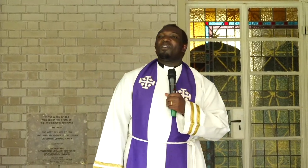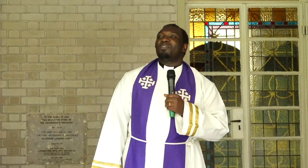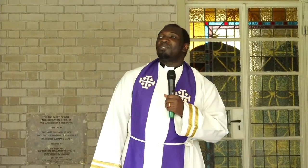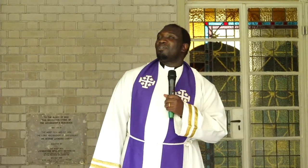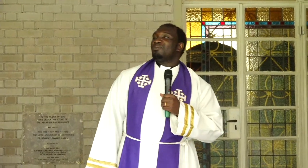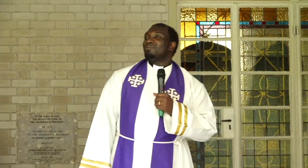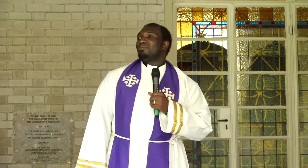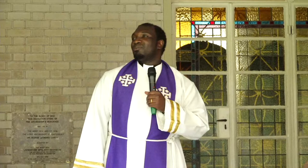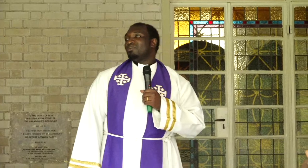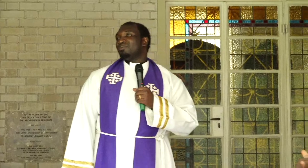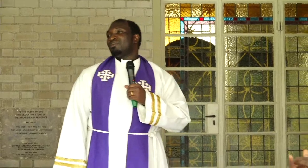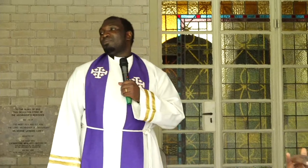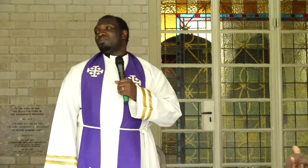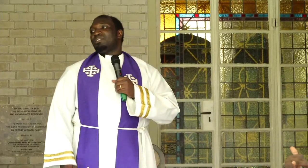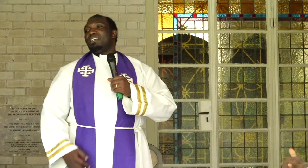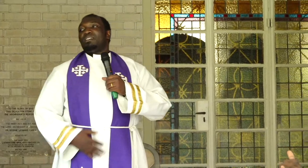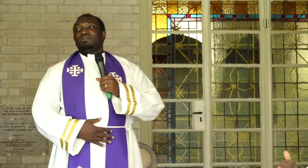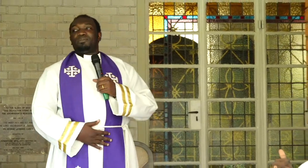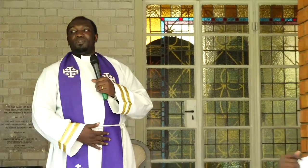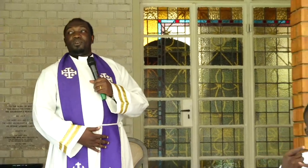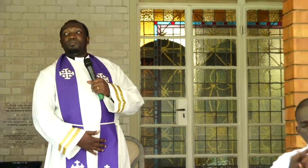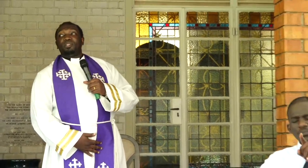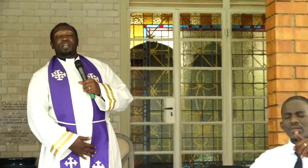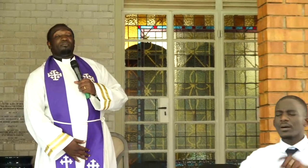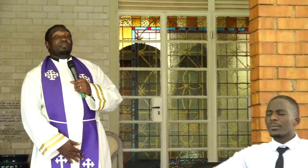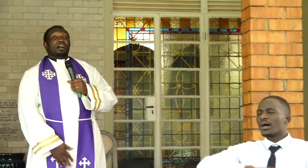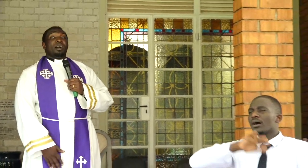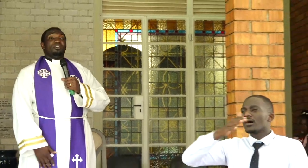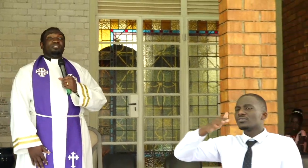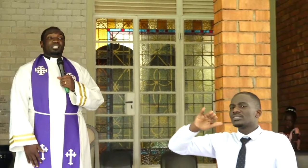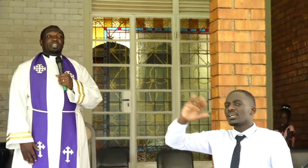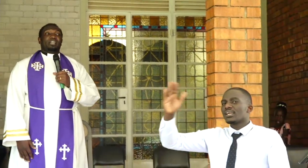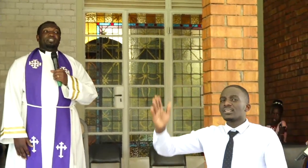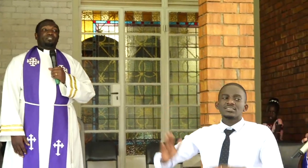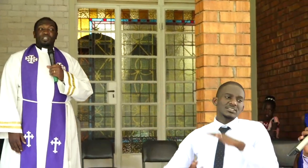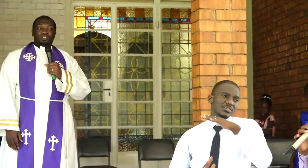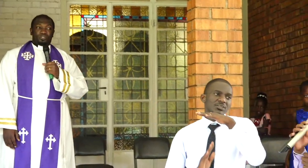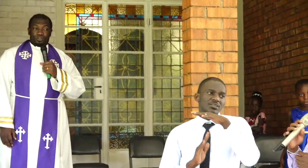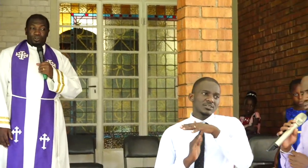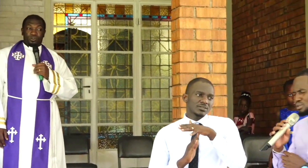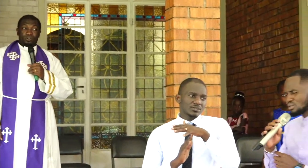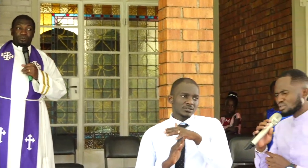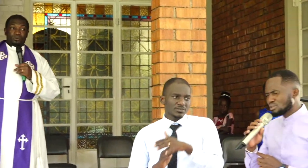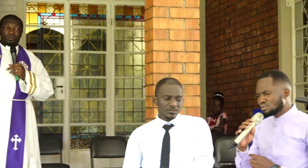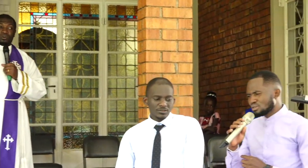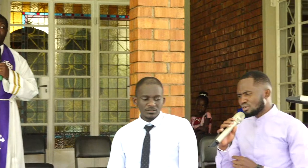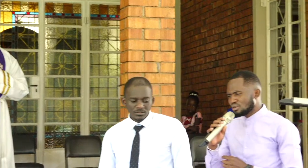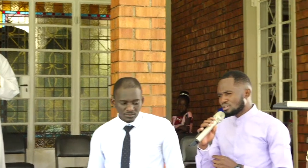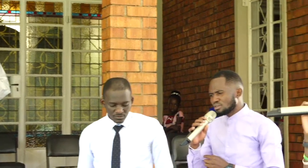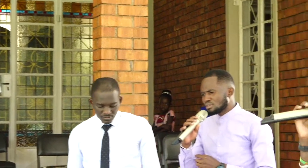Oh, I shout it to you from the mountain